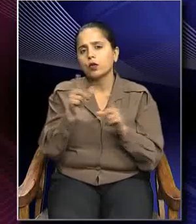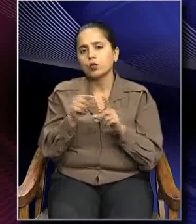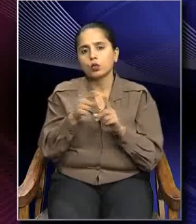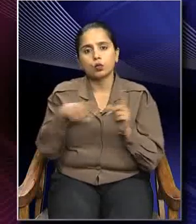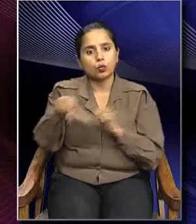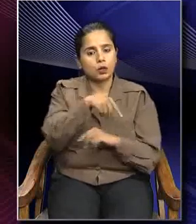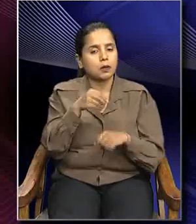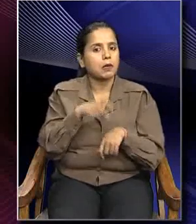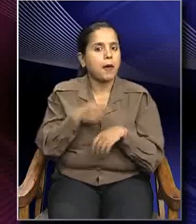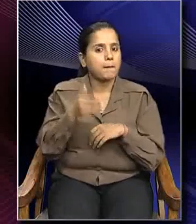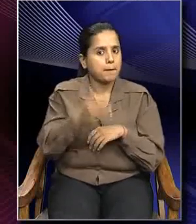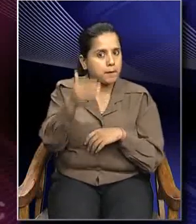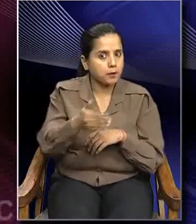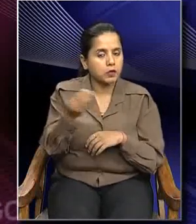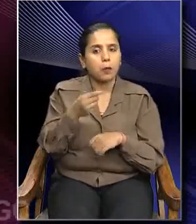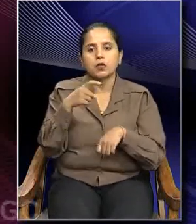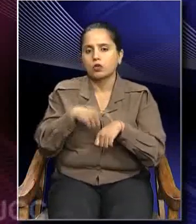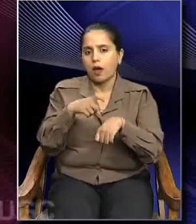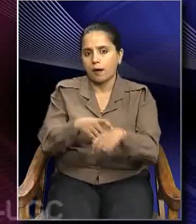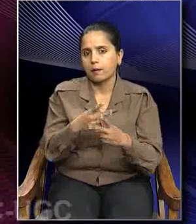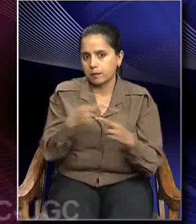certain periods or certain time.